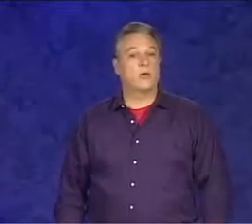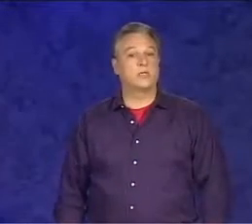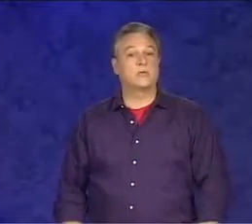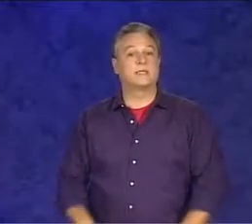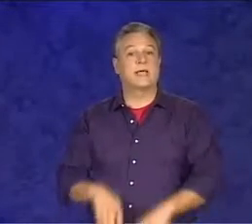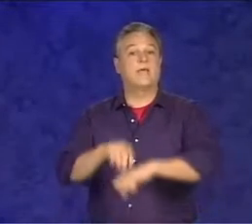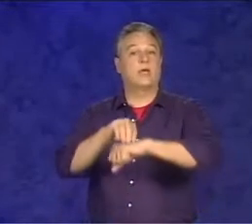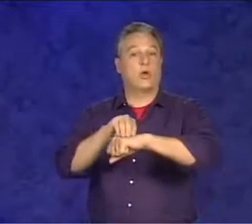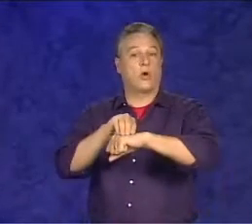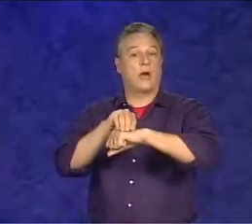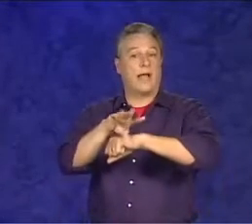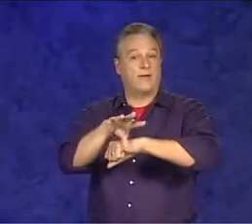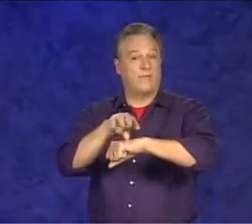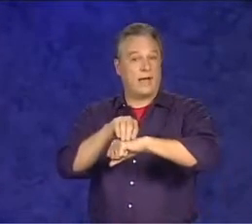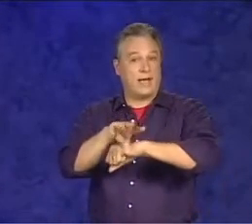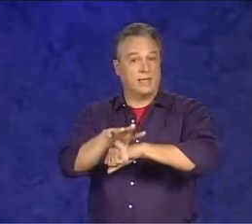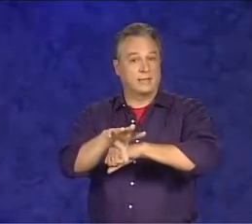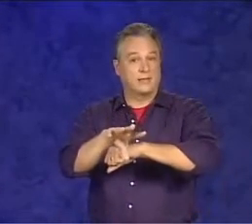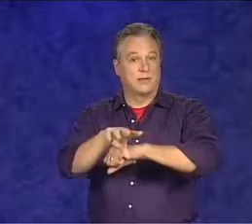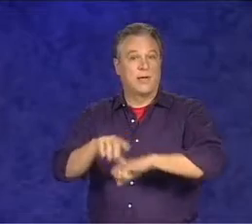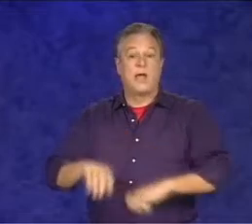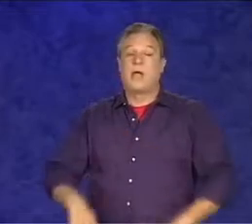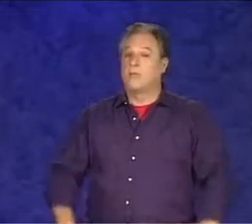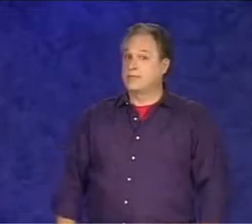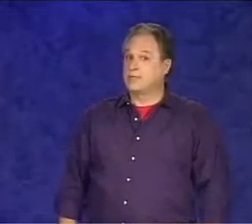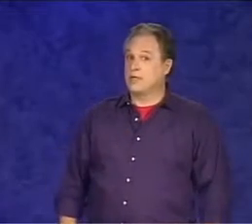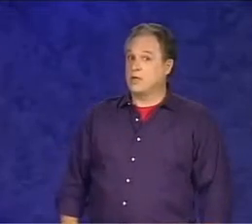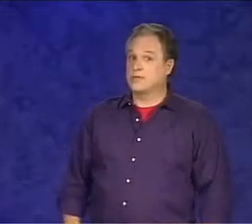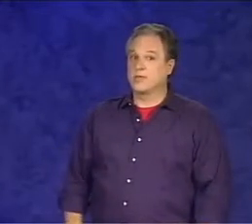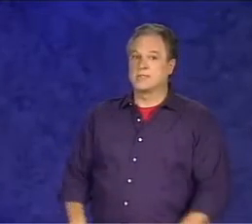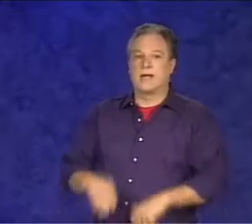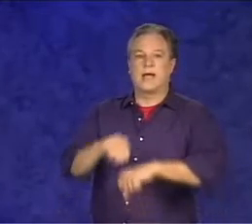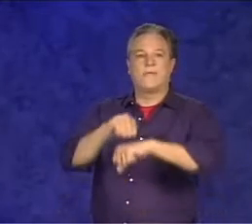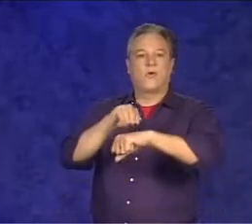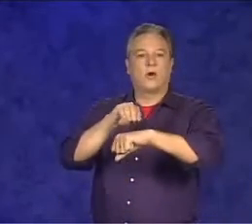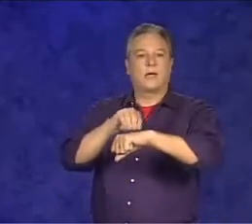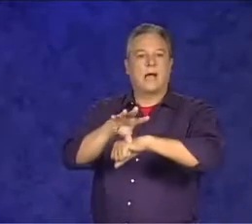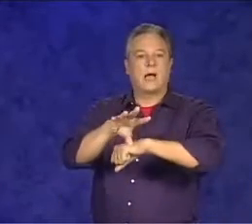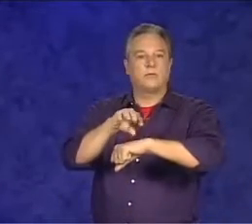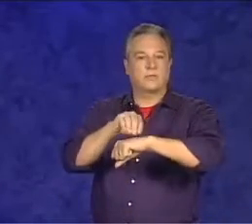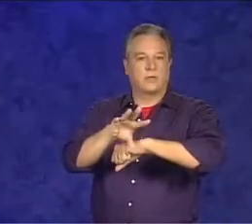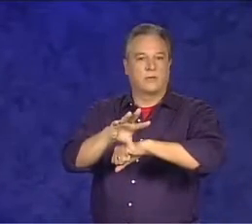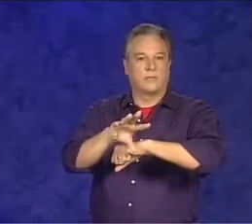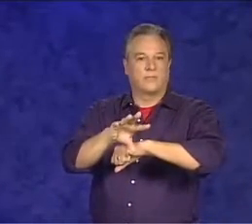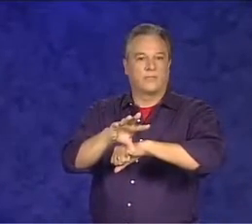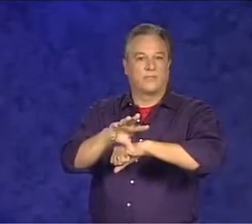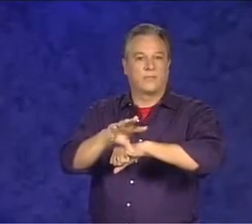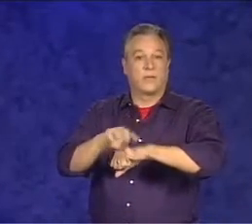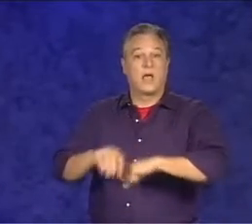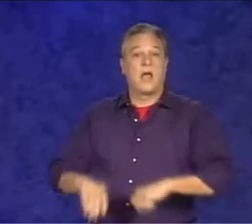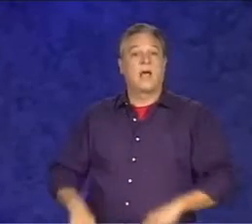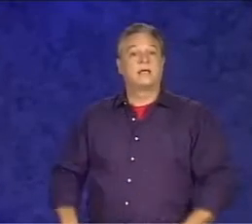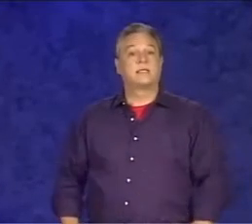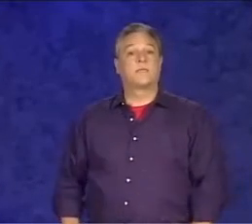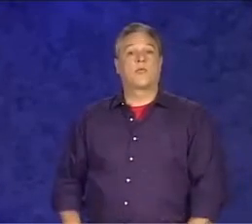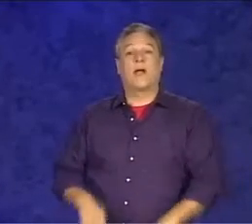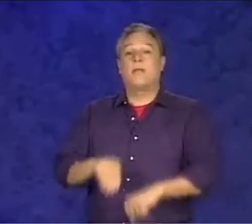is receiving your advice. This is also the sign for counsel. Spread